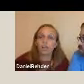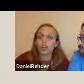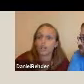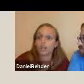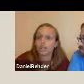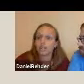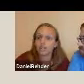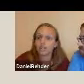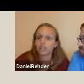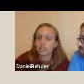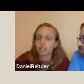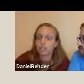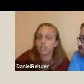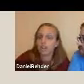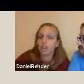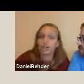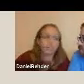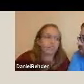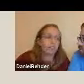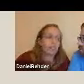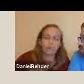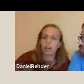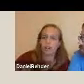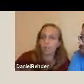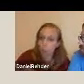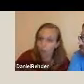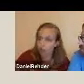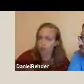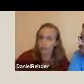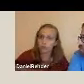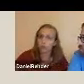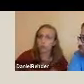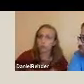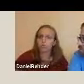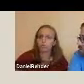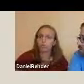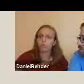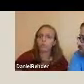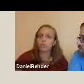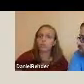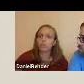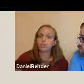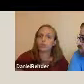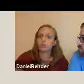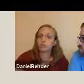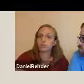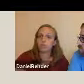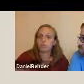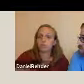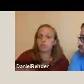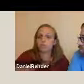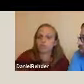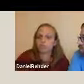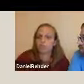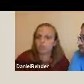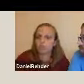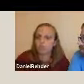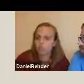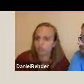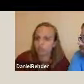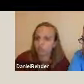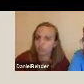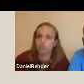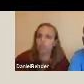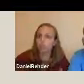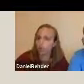And they encouraged us just in that no matter what language group we would go into, we would be needing to learn